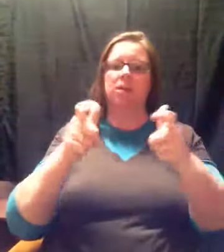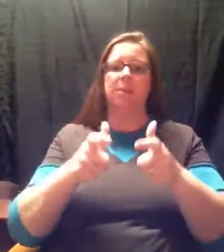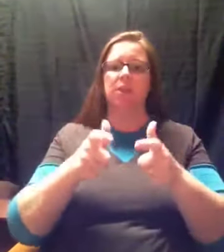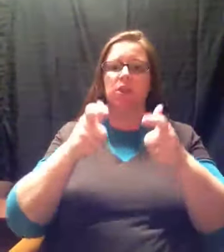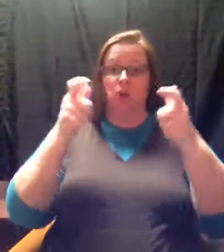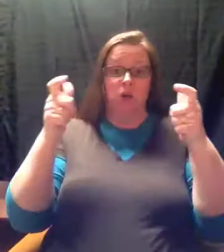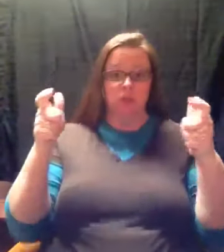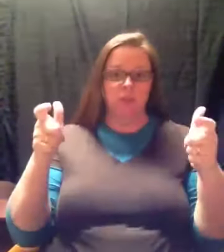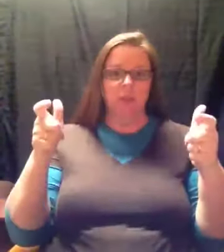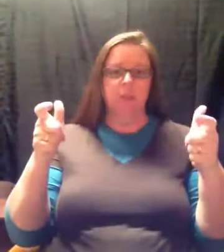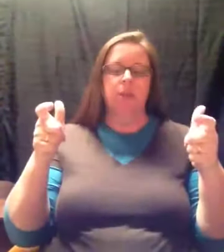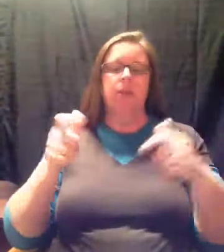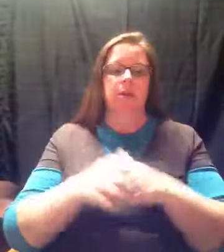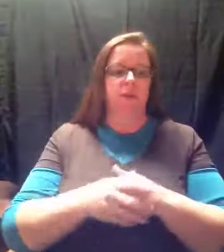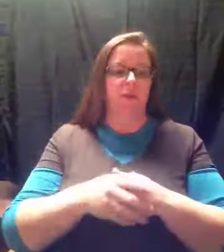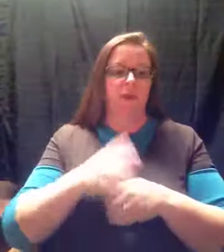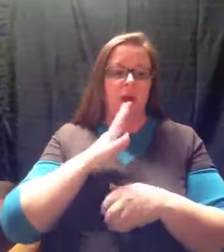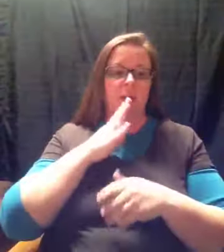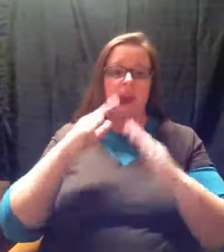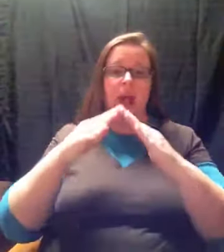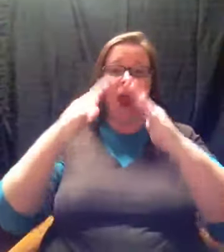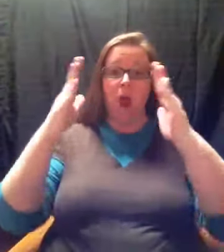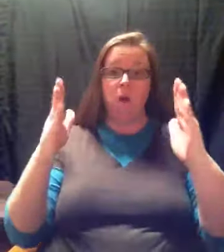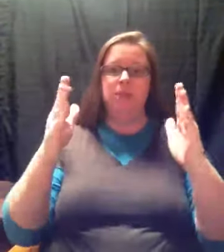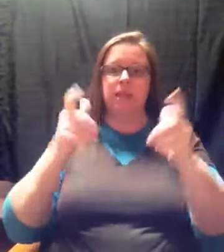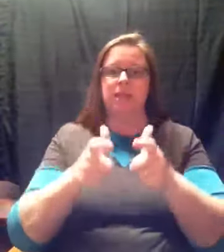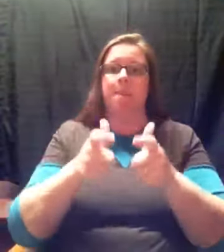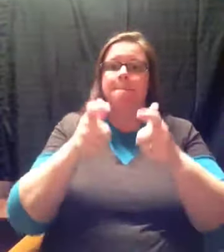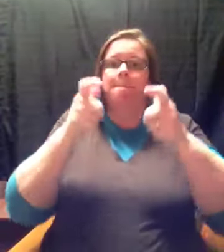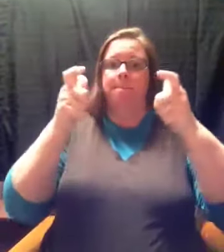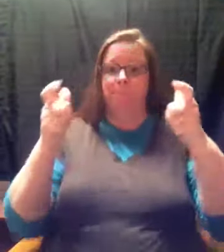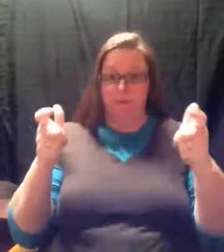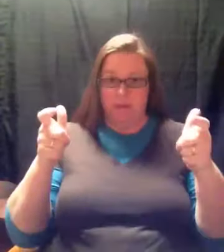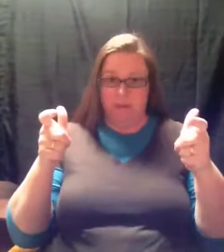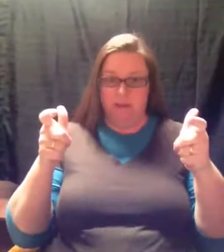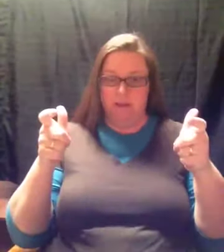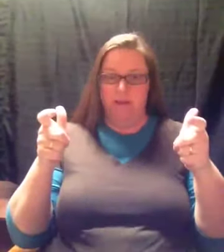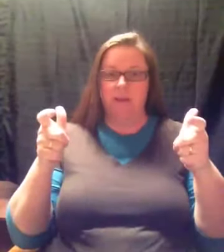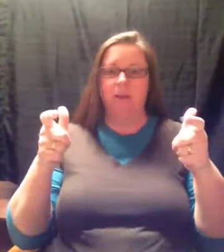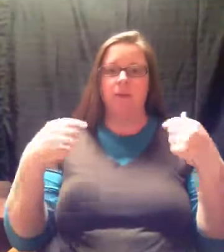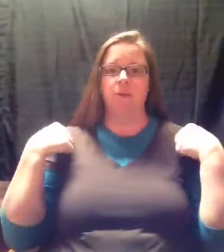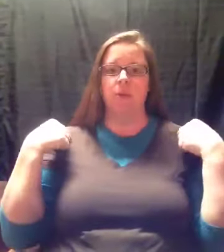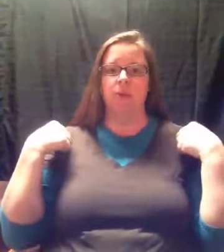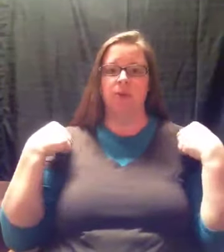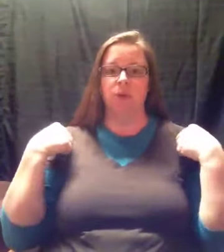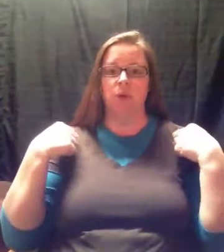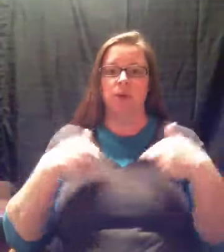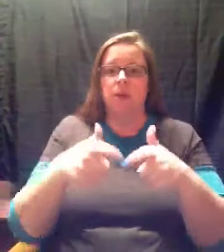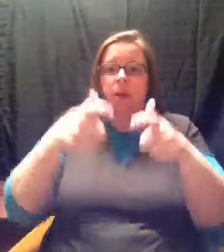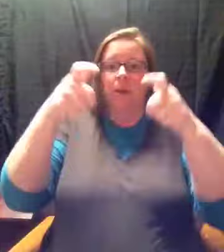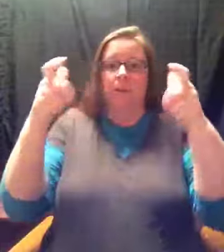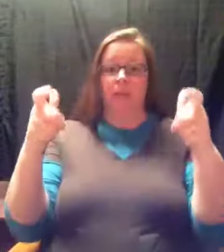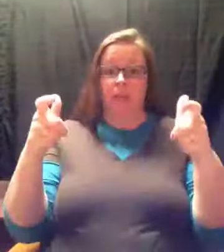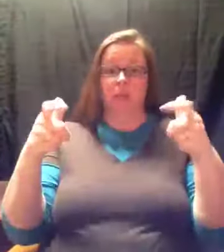means large. So if you're talking about a house, it's big. You want to move your shoulders. Big. Those are